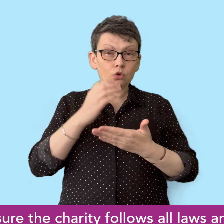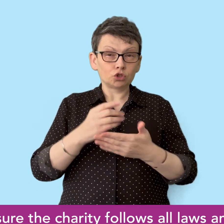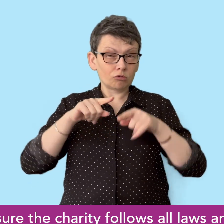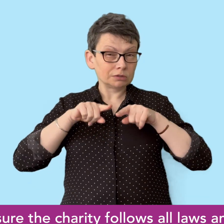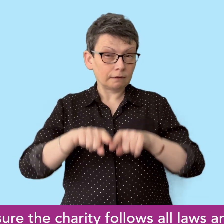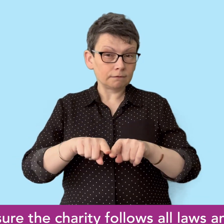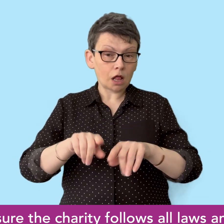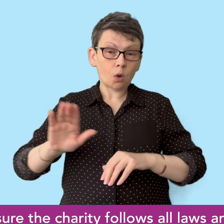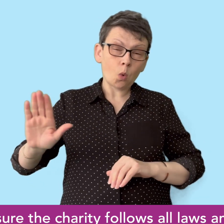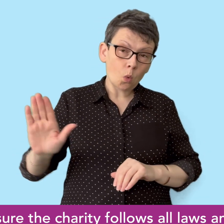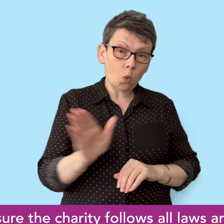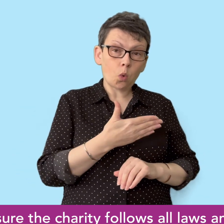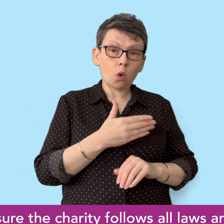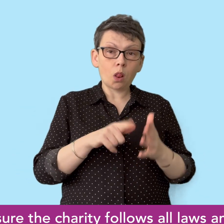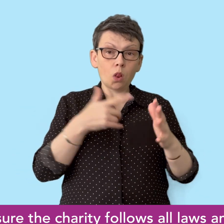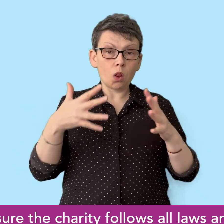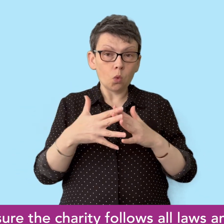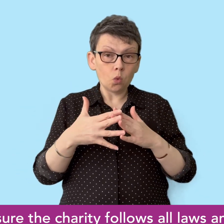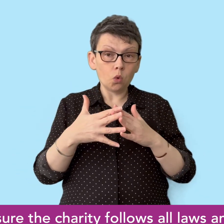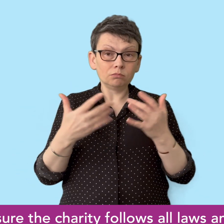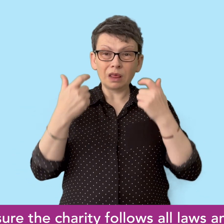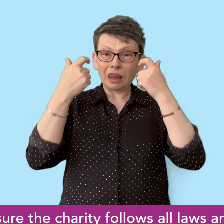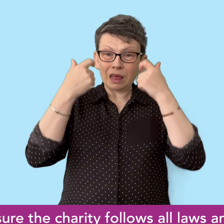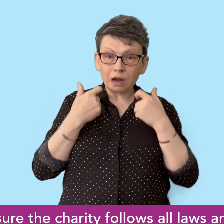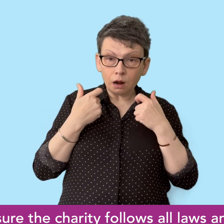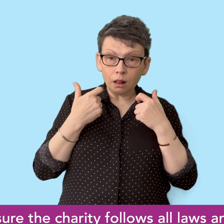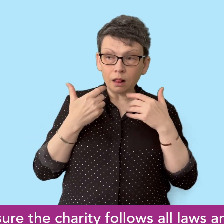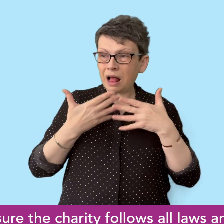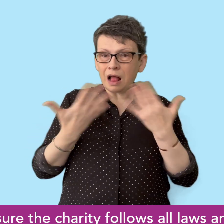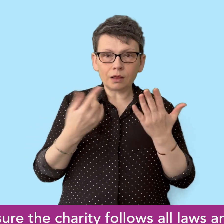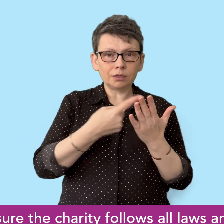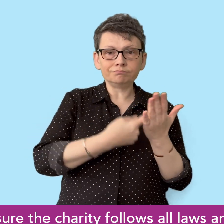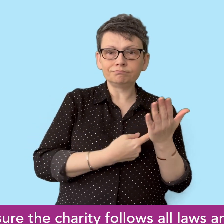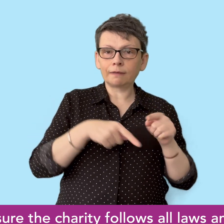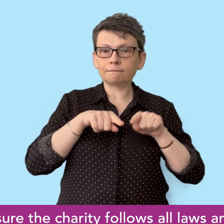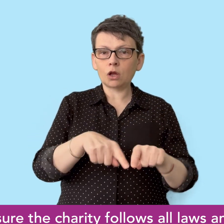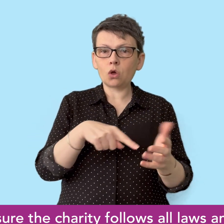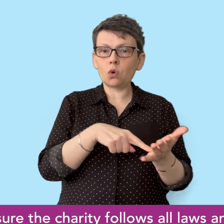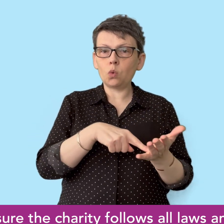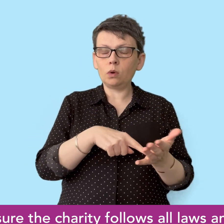Ensure the charity follows all laws and legal and regulatory obligations.